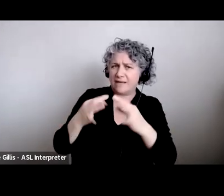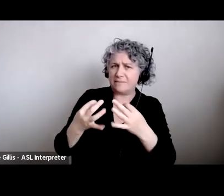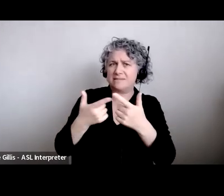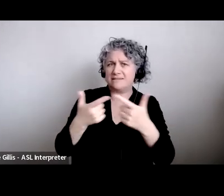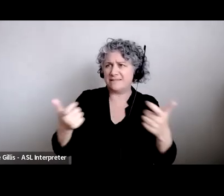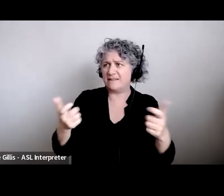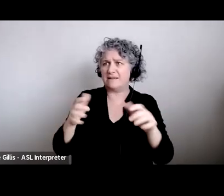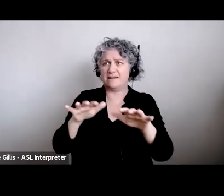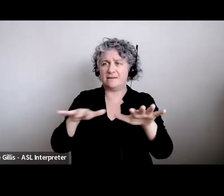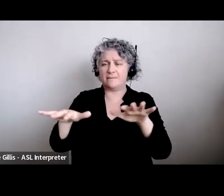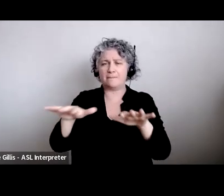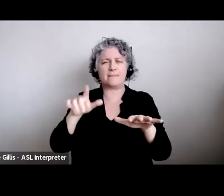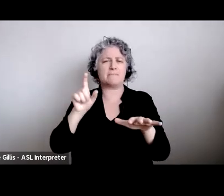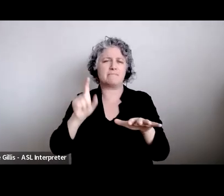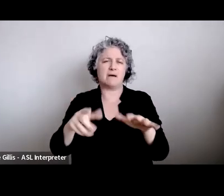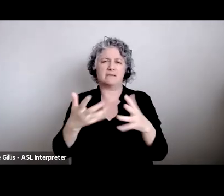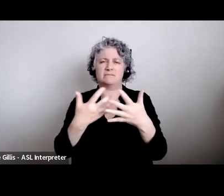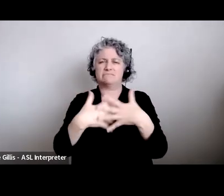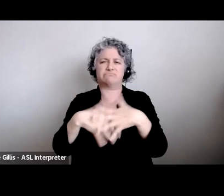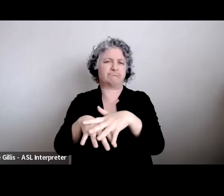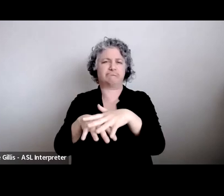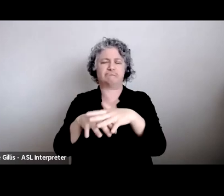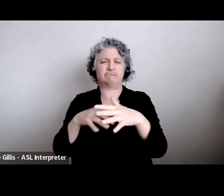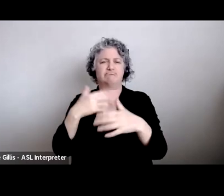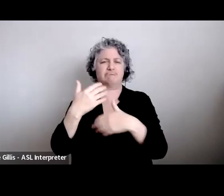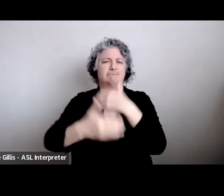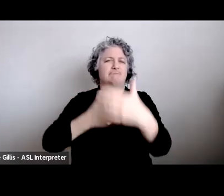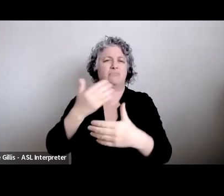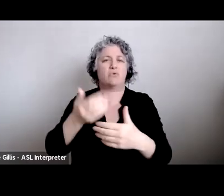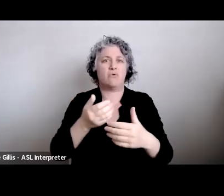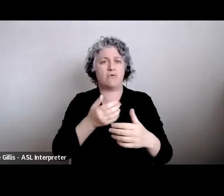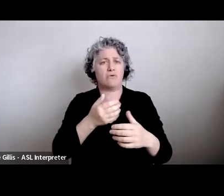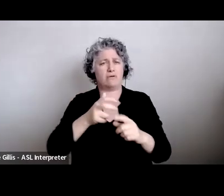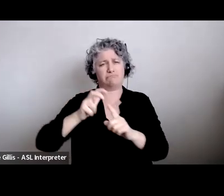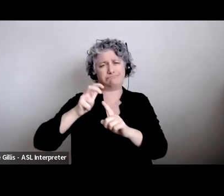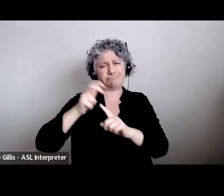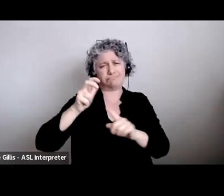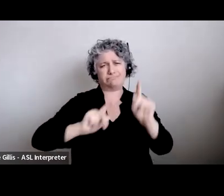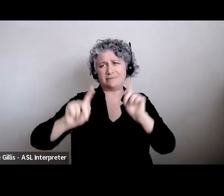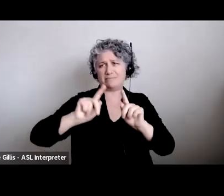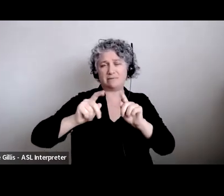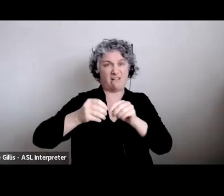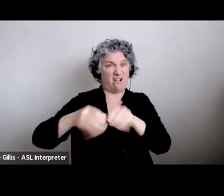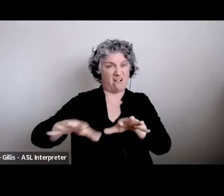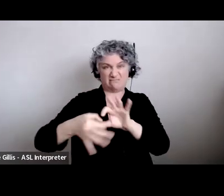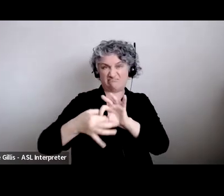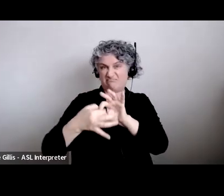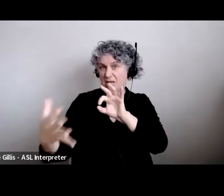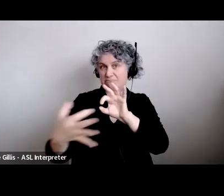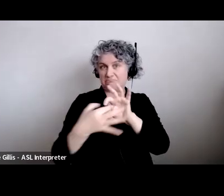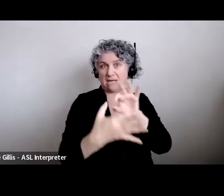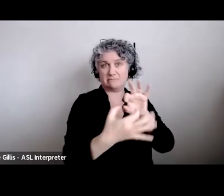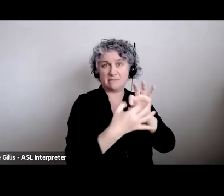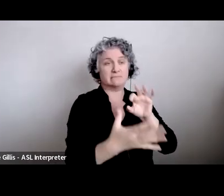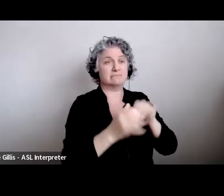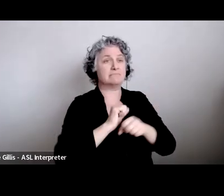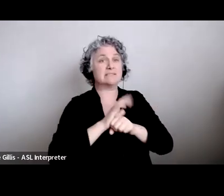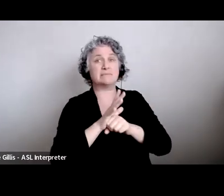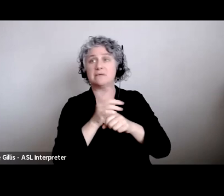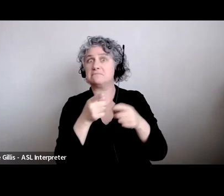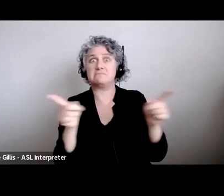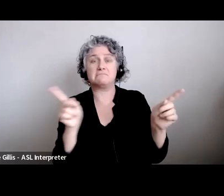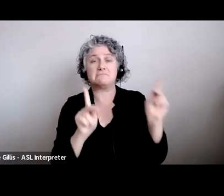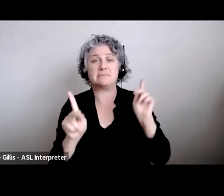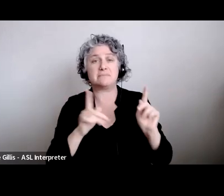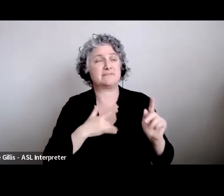got to be coherent, or we'll lose the best people. That's the other thing. What people found out in the pandemic is there was other places